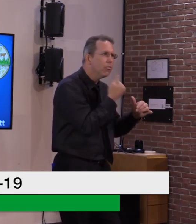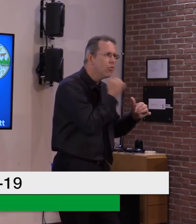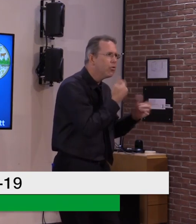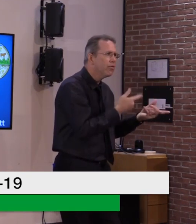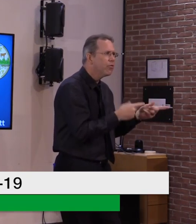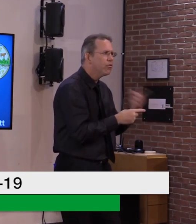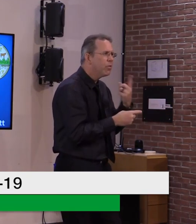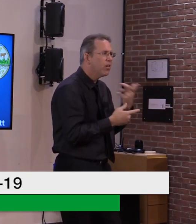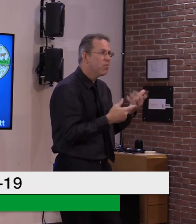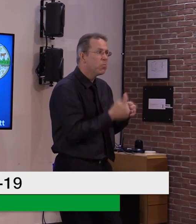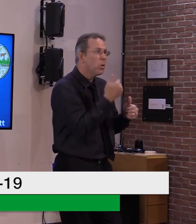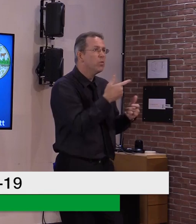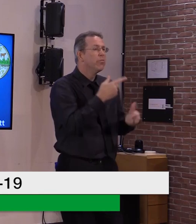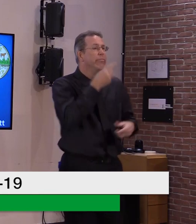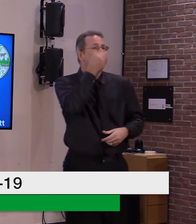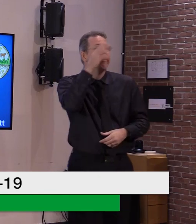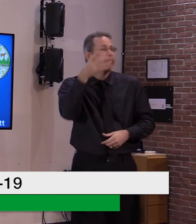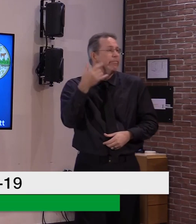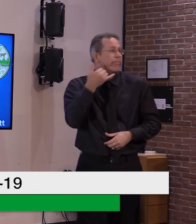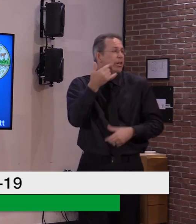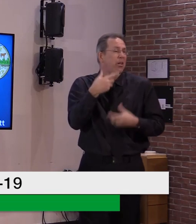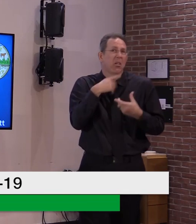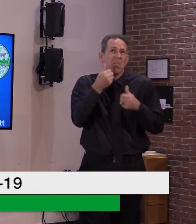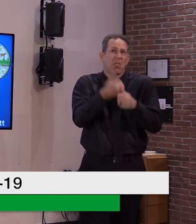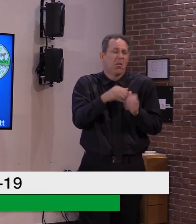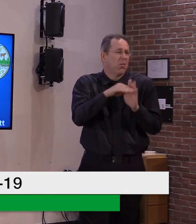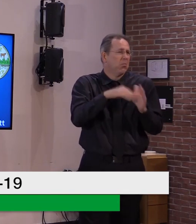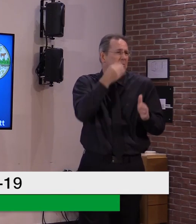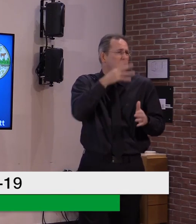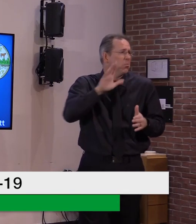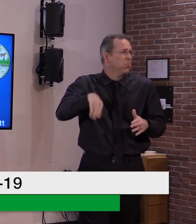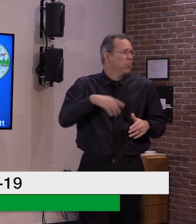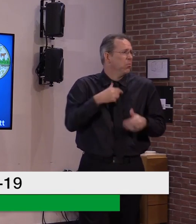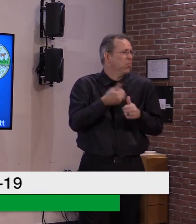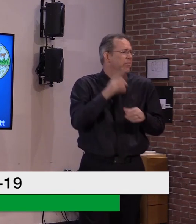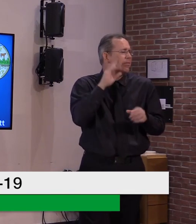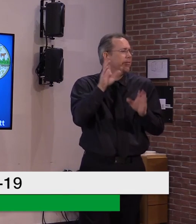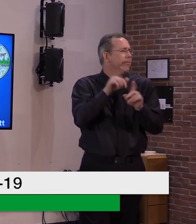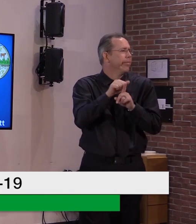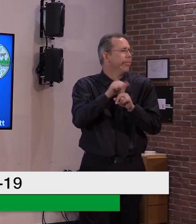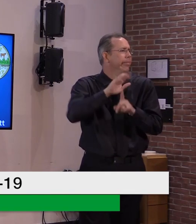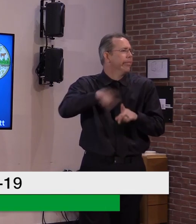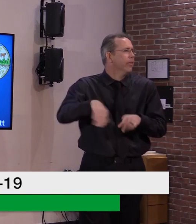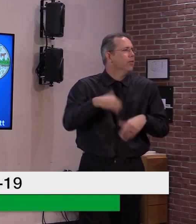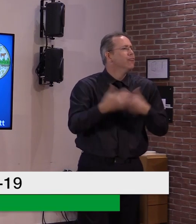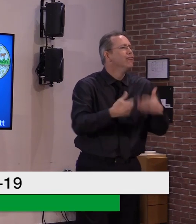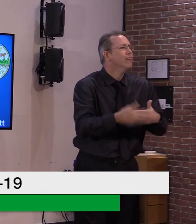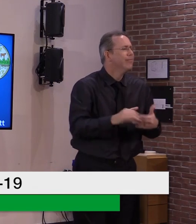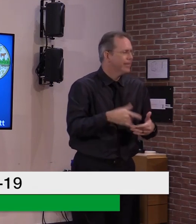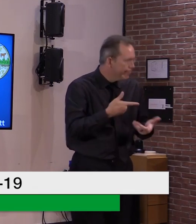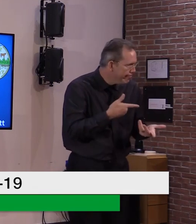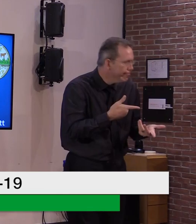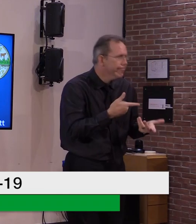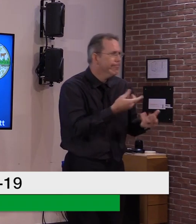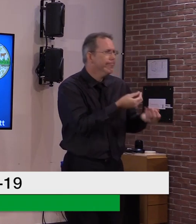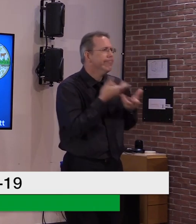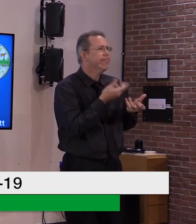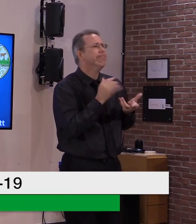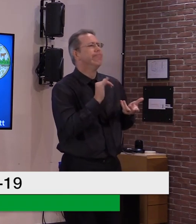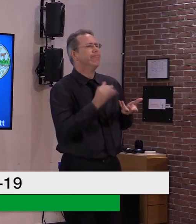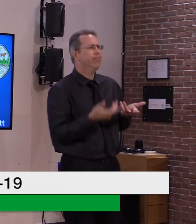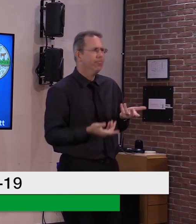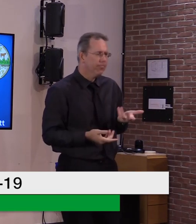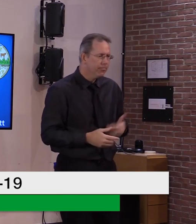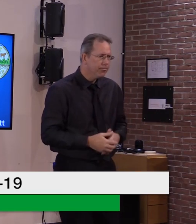reached out to some of the administration but you know we'll look into it i might ask commissioner shirling if he's heard about that